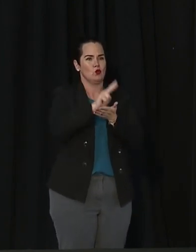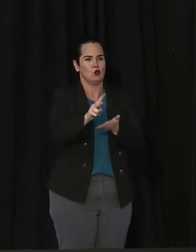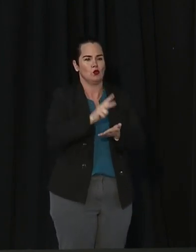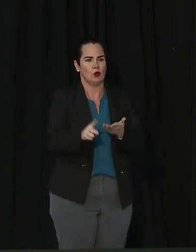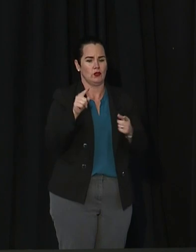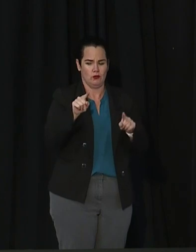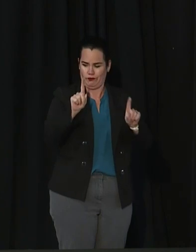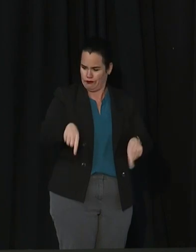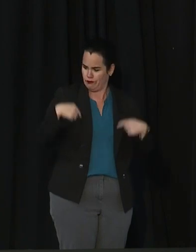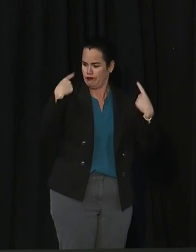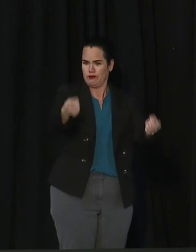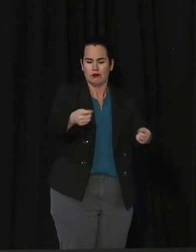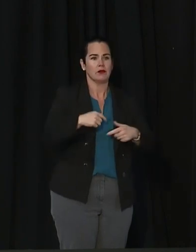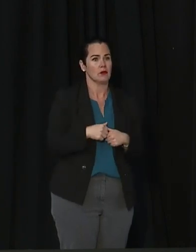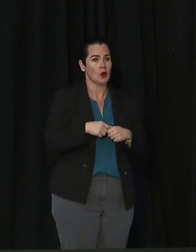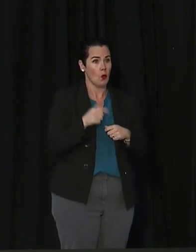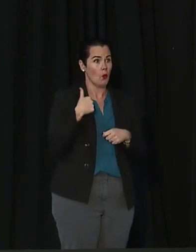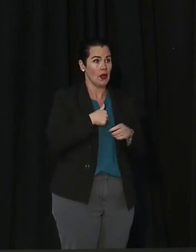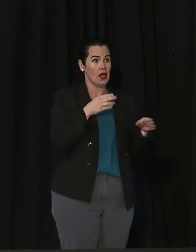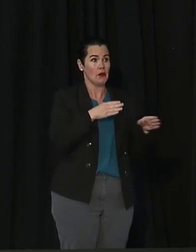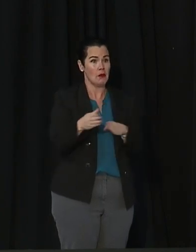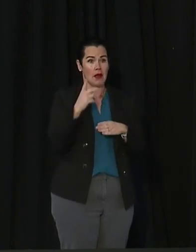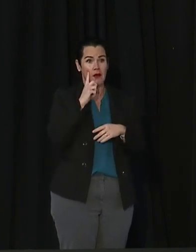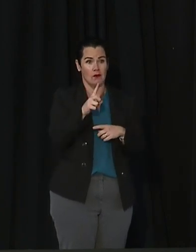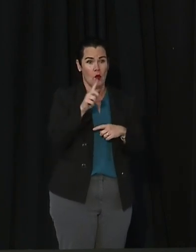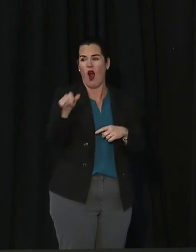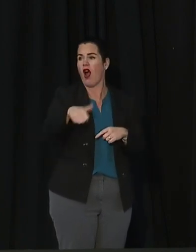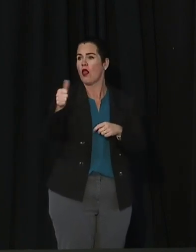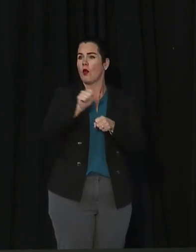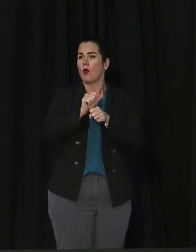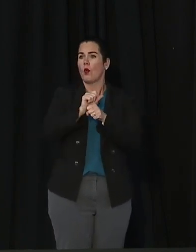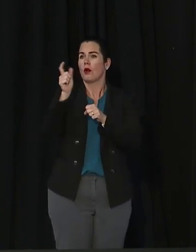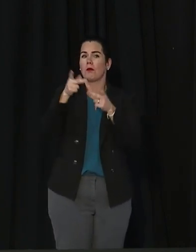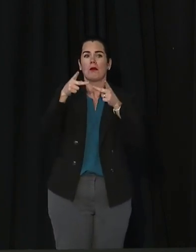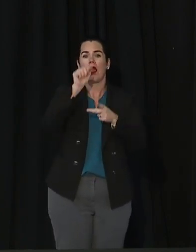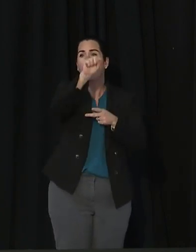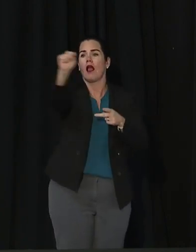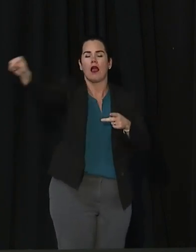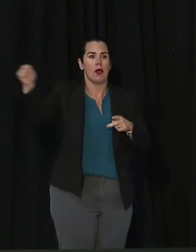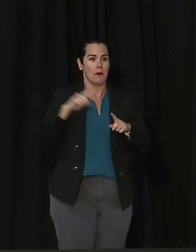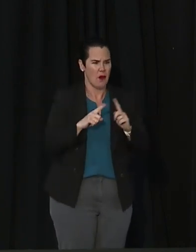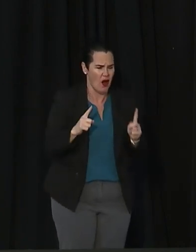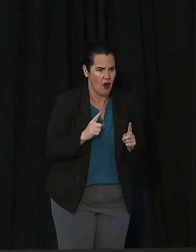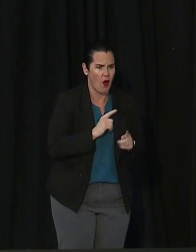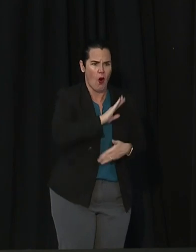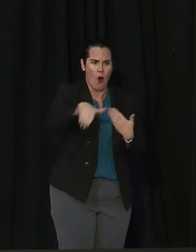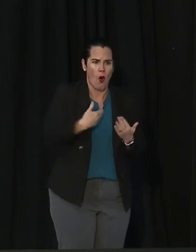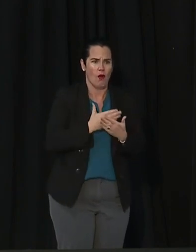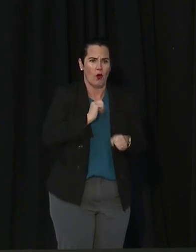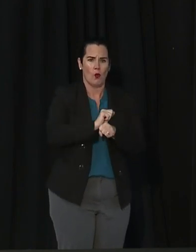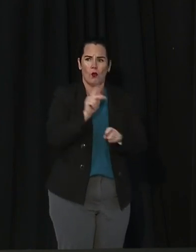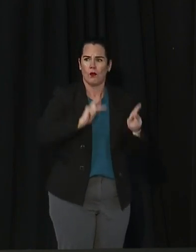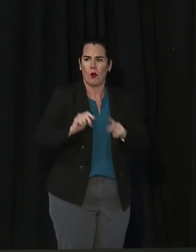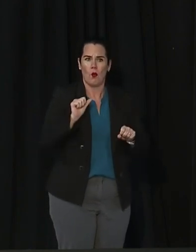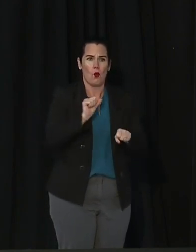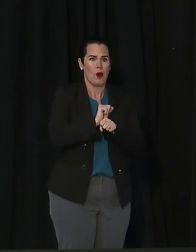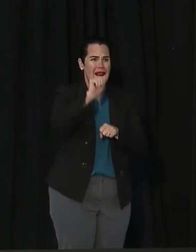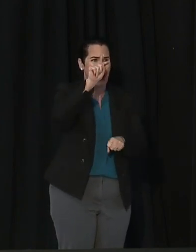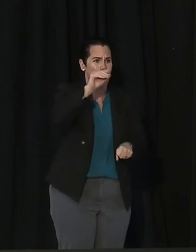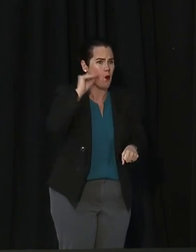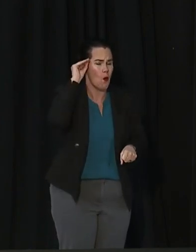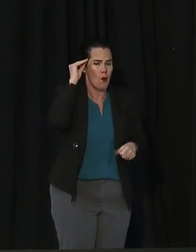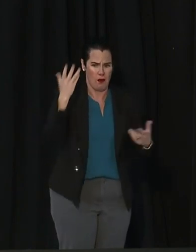We had planned for alternative work sites, but we had never planned for our workforce to be completely working remote. And we've been able to,